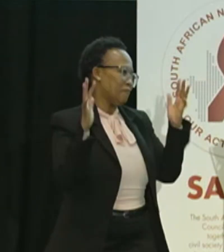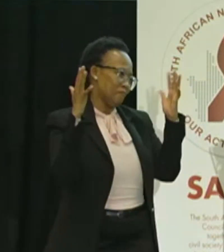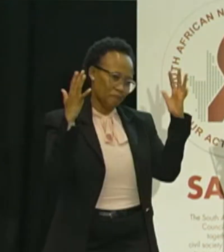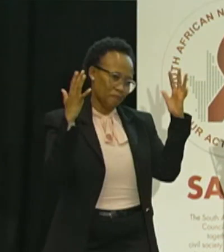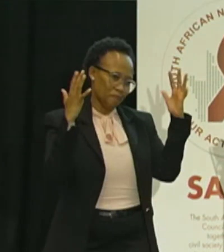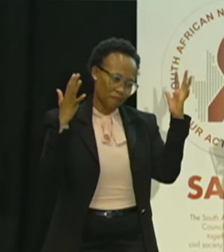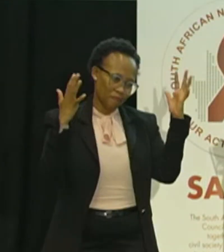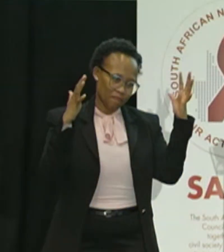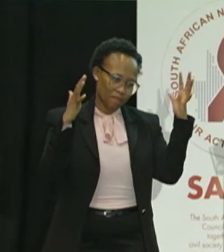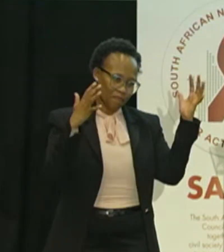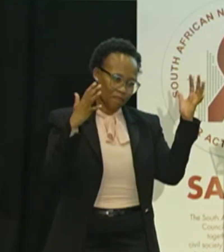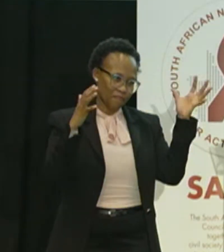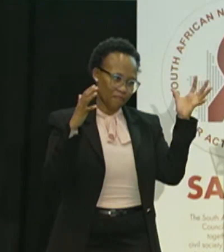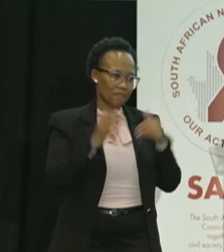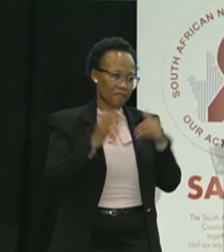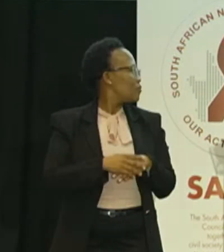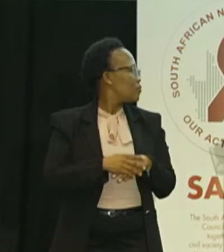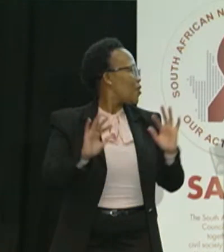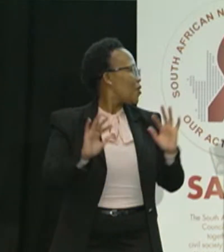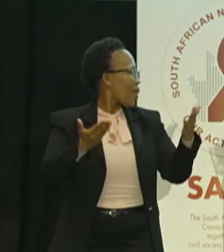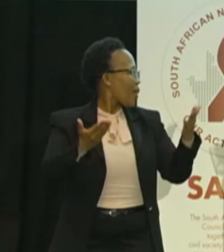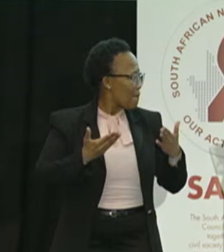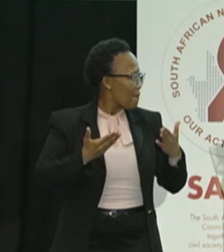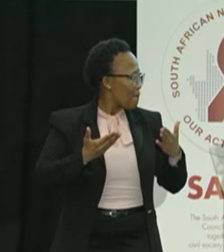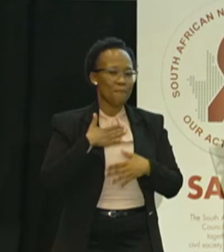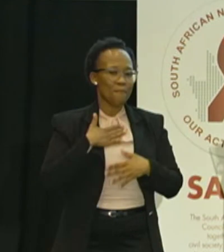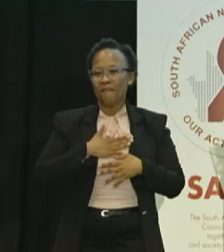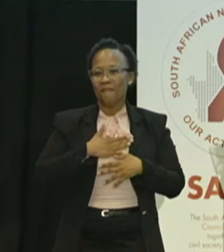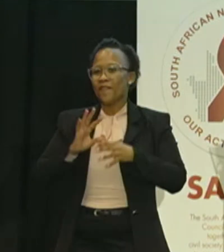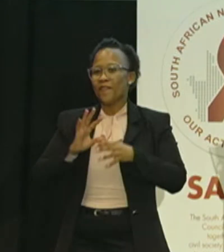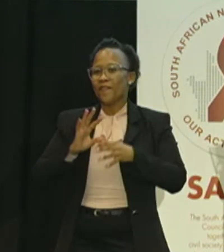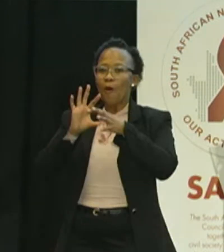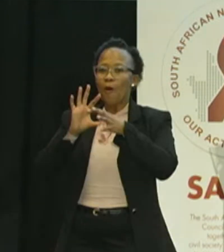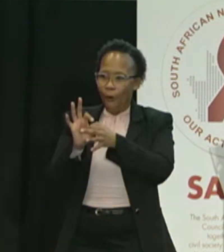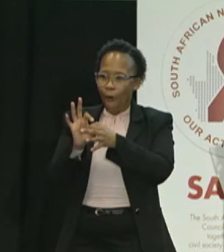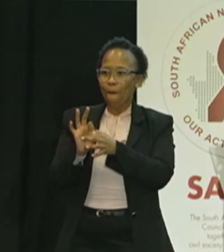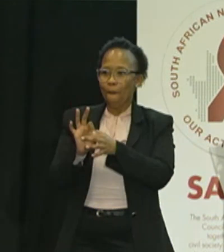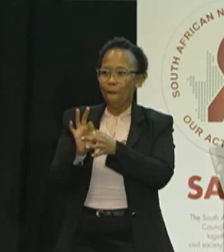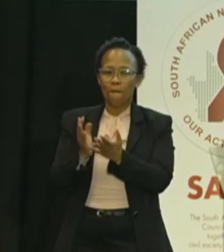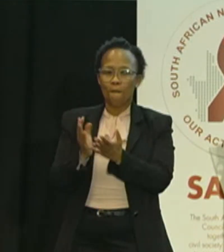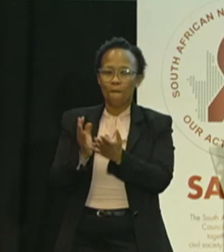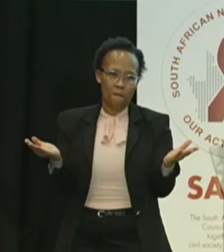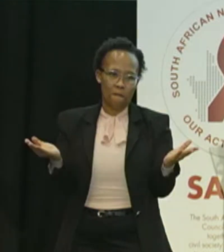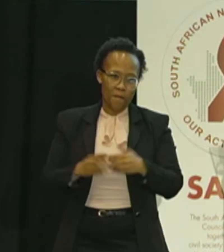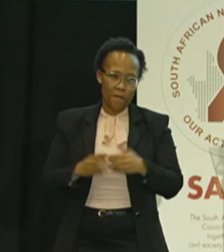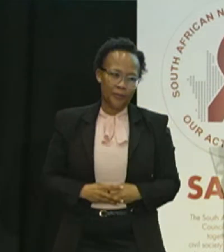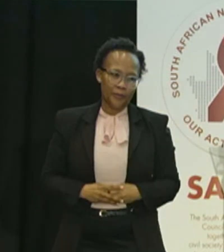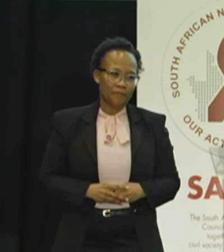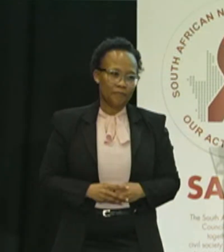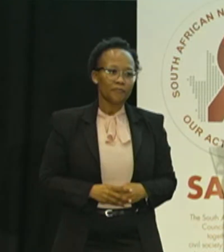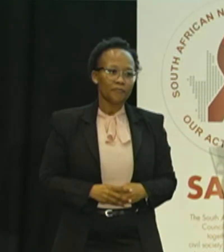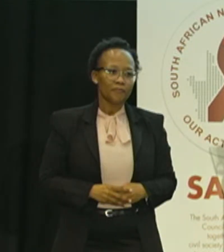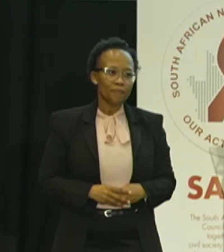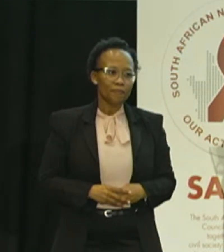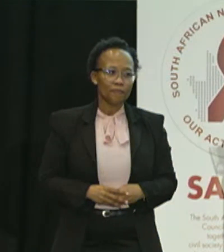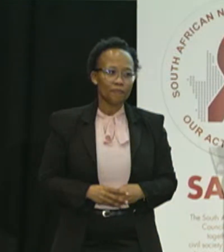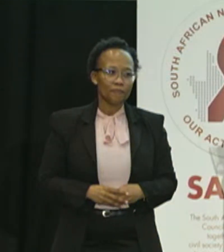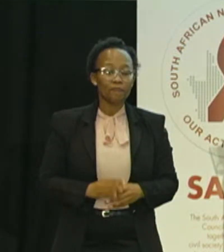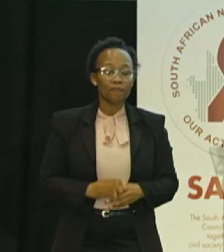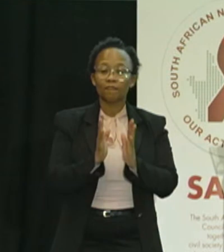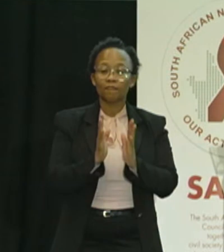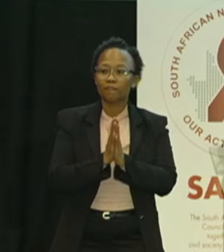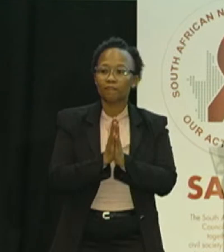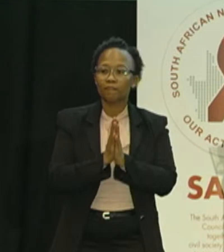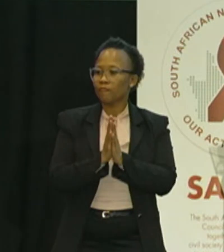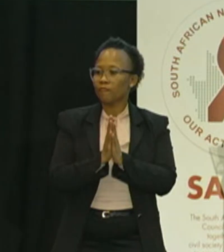And so welcome, feel at home, and please, we encourage you to look at the